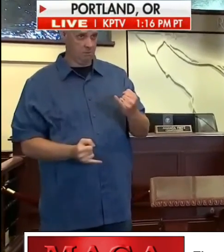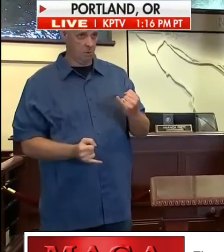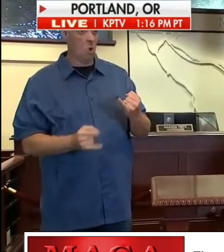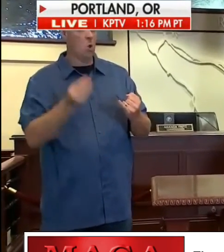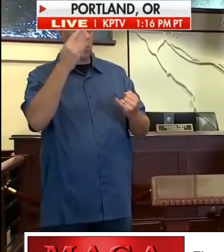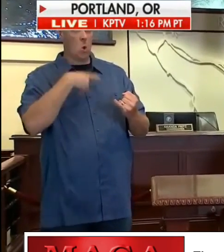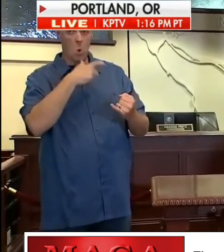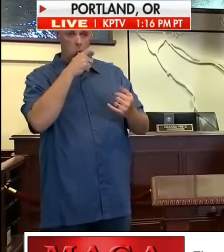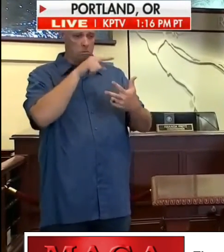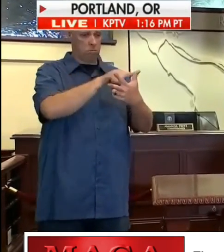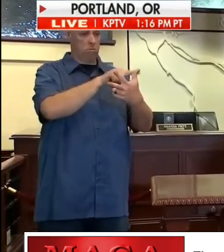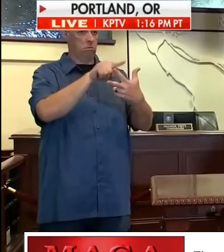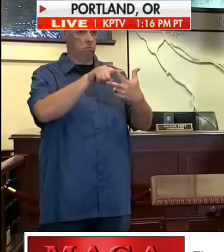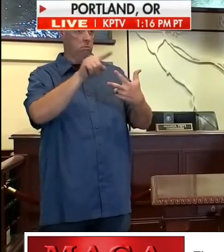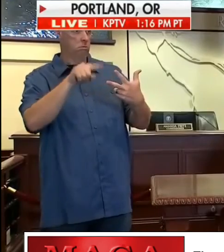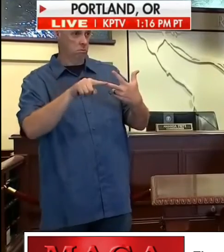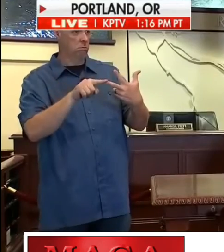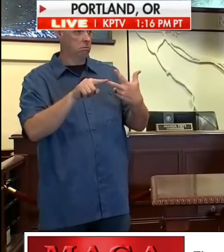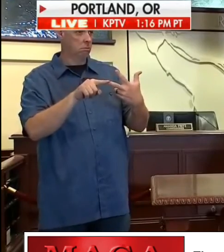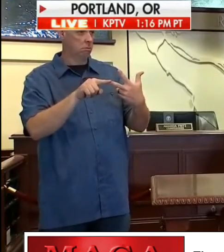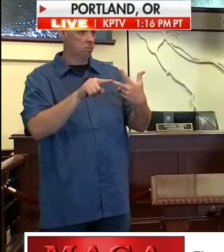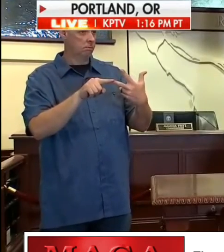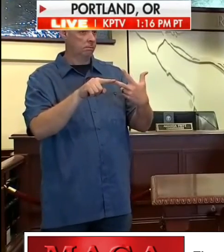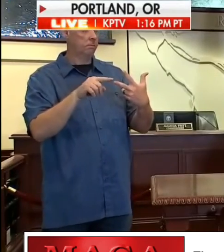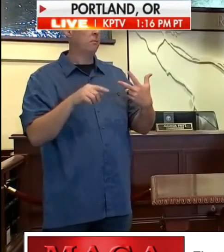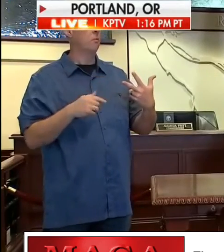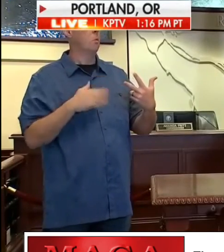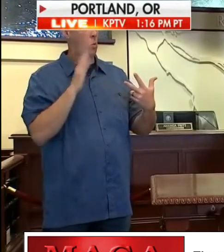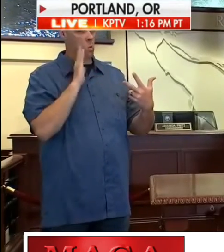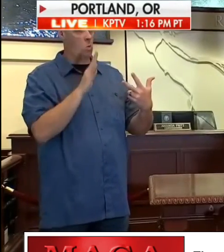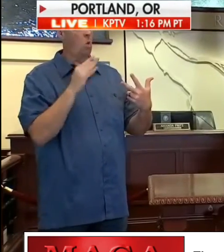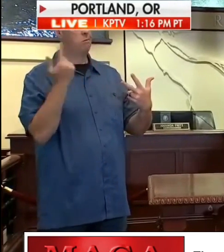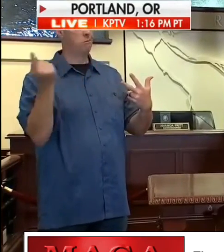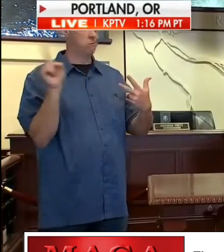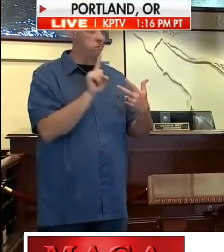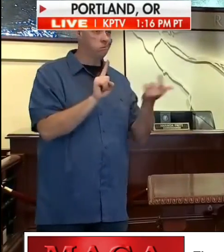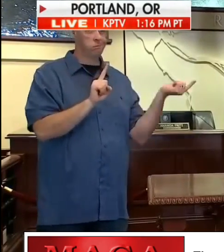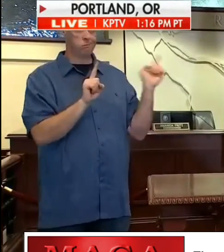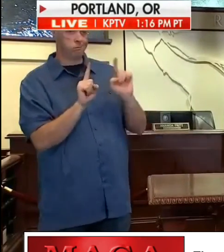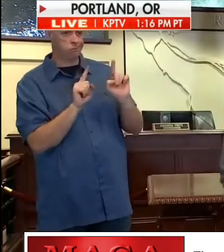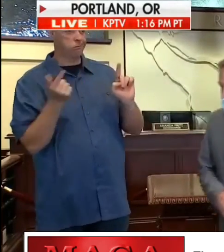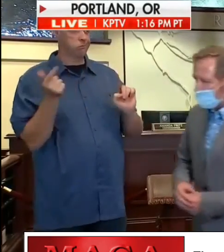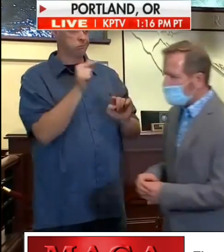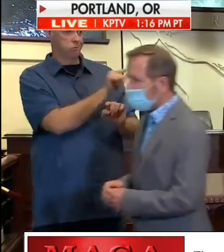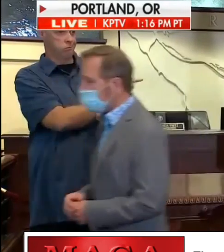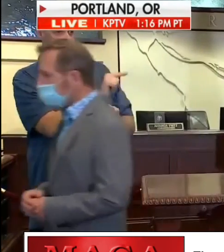let us know who you would like to question to be directed to, and they will step to the microphone as necessary.